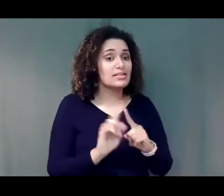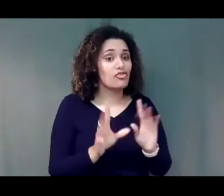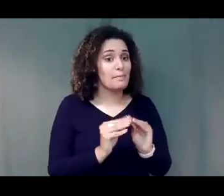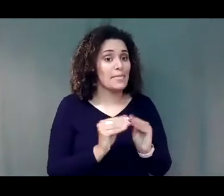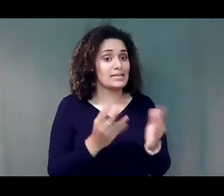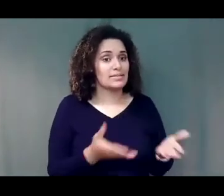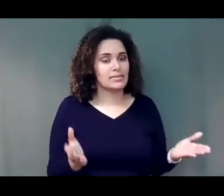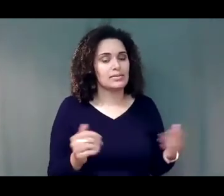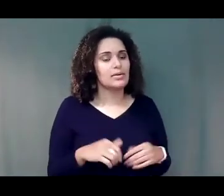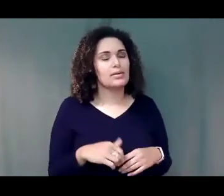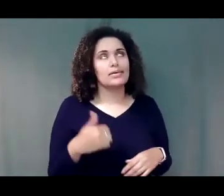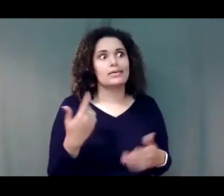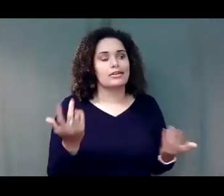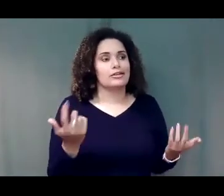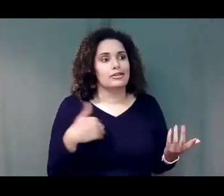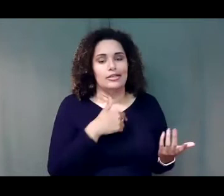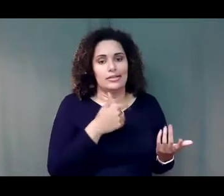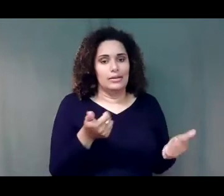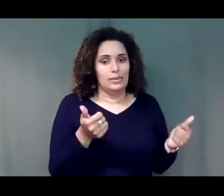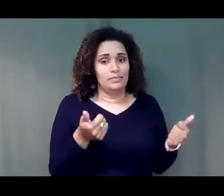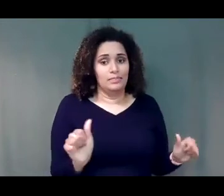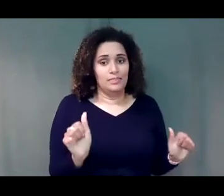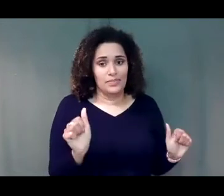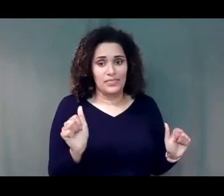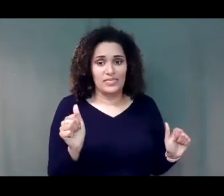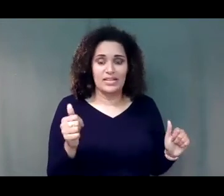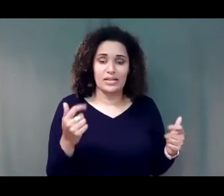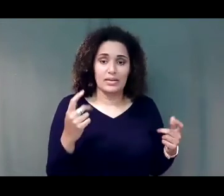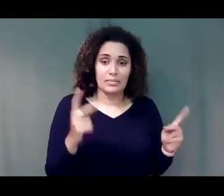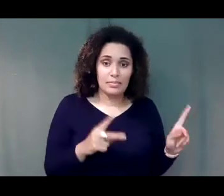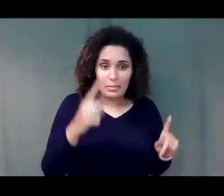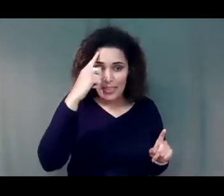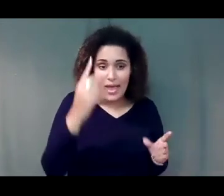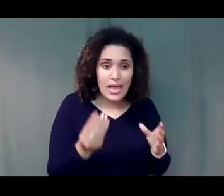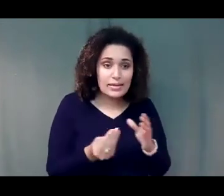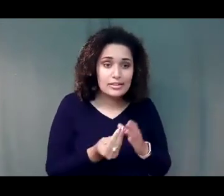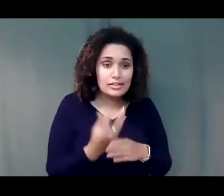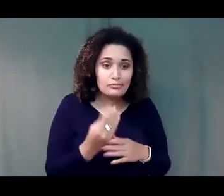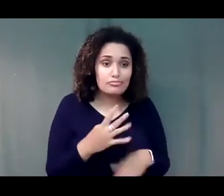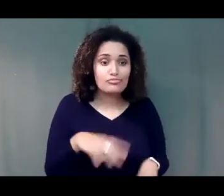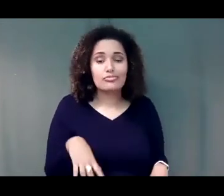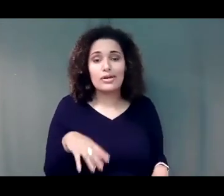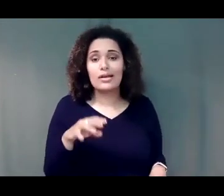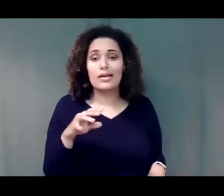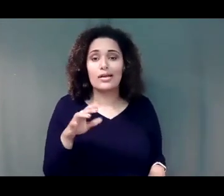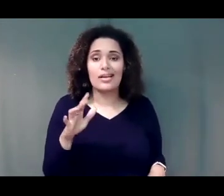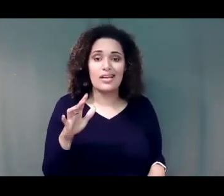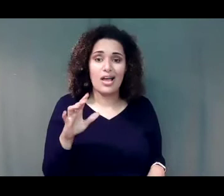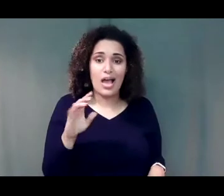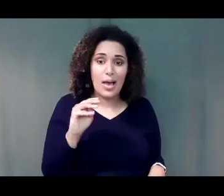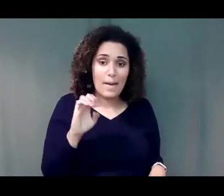and we've tried there was a while people thought spraying a fish emulsion, it's sort of a